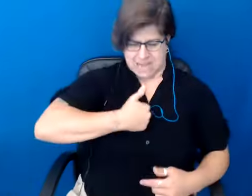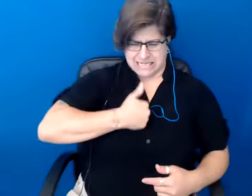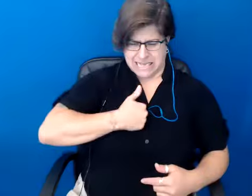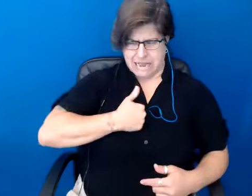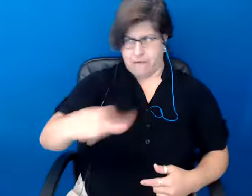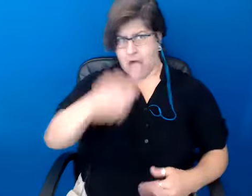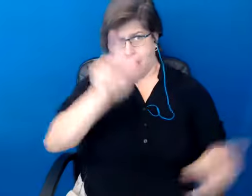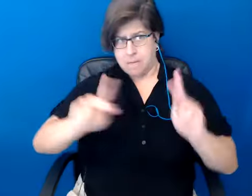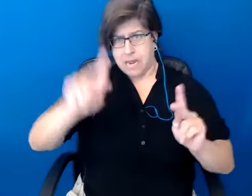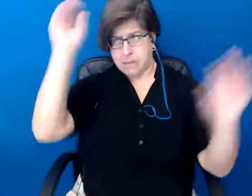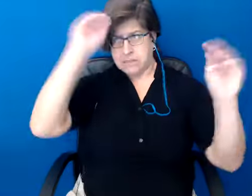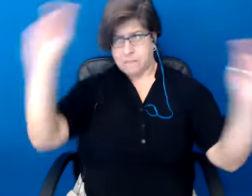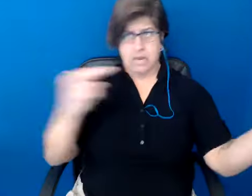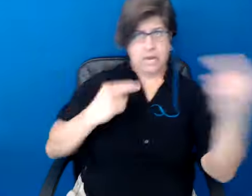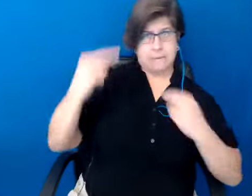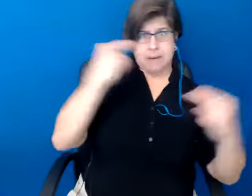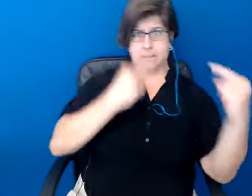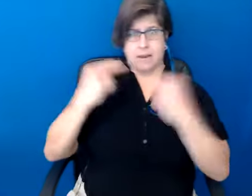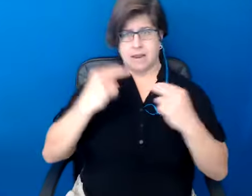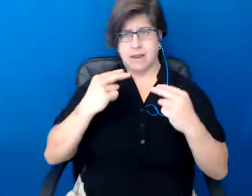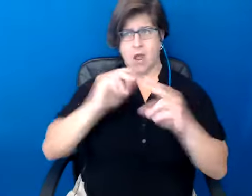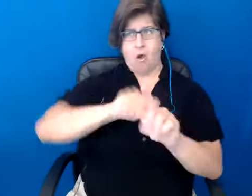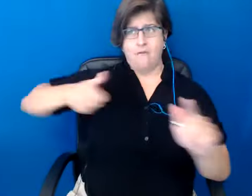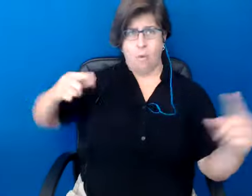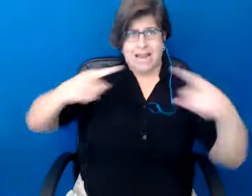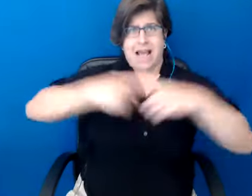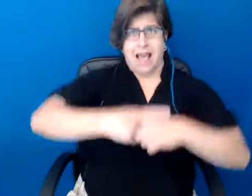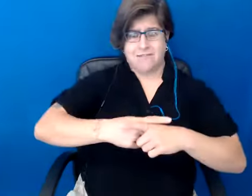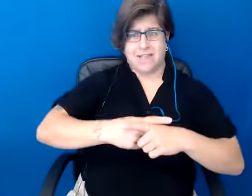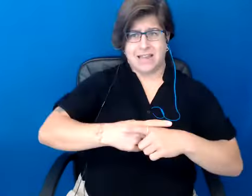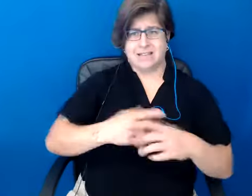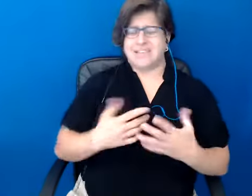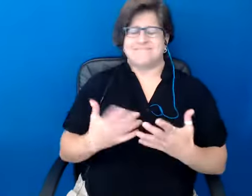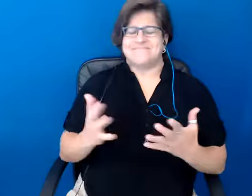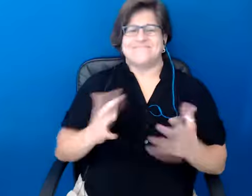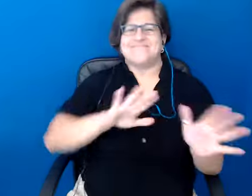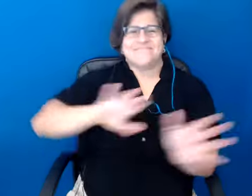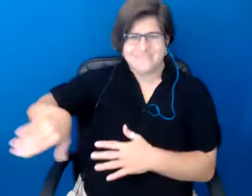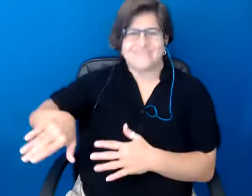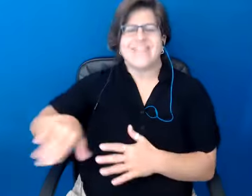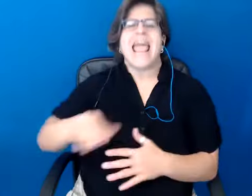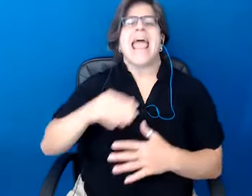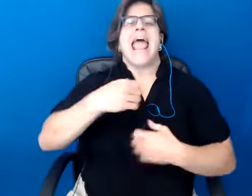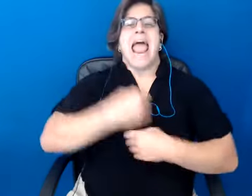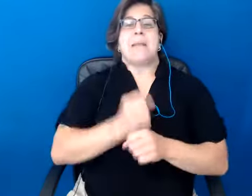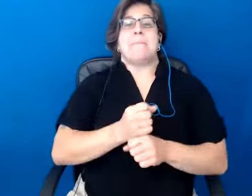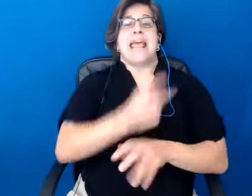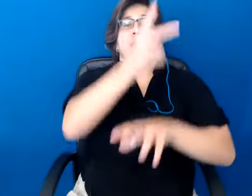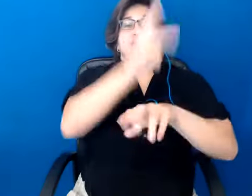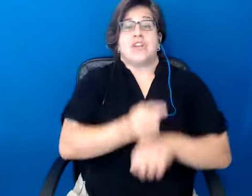less about me and how I feel, my comfort, what people think, being liked, avoiding